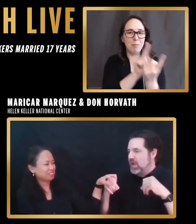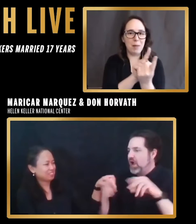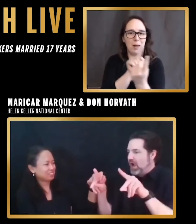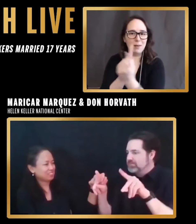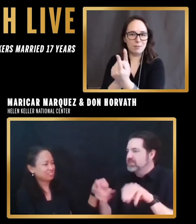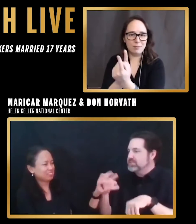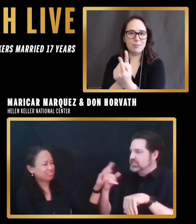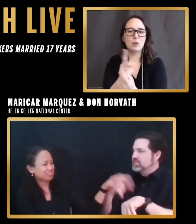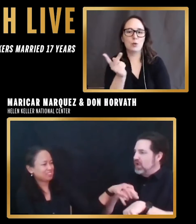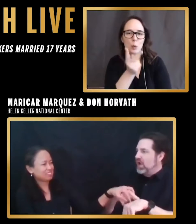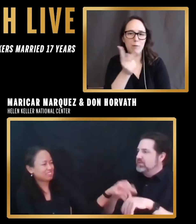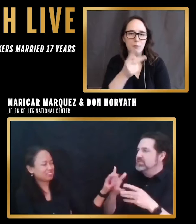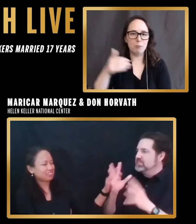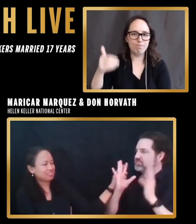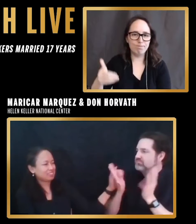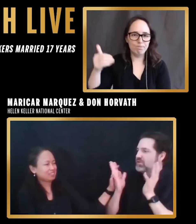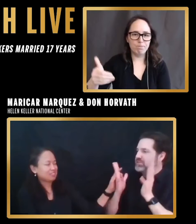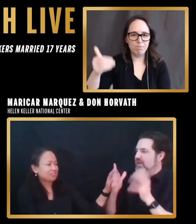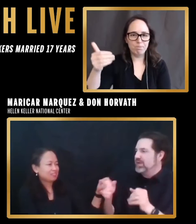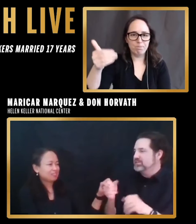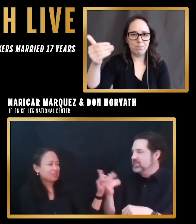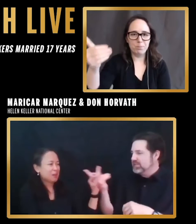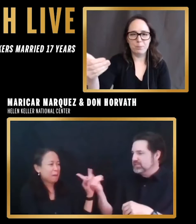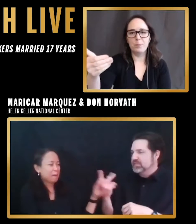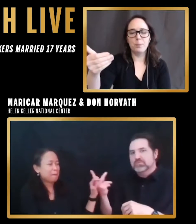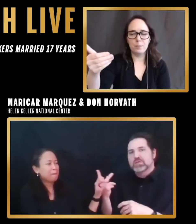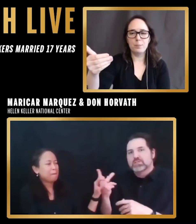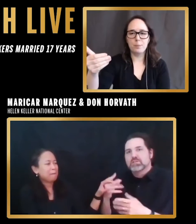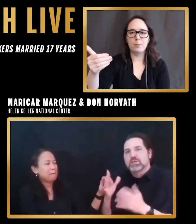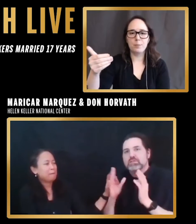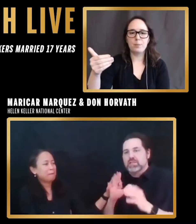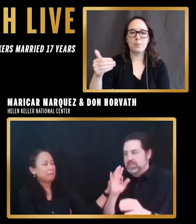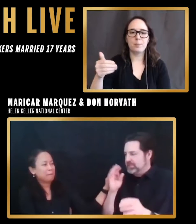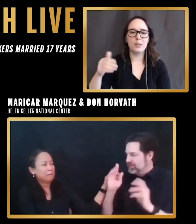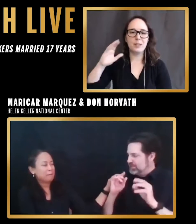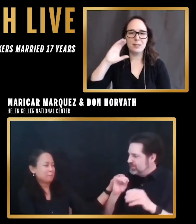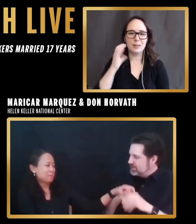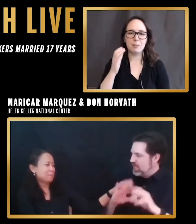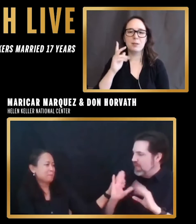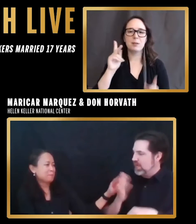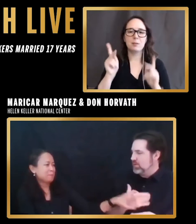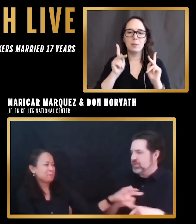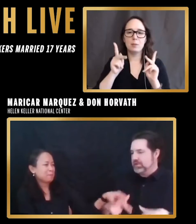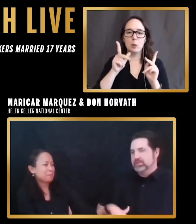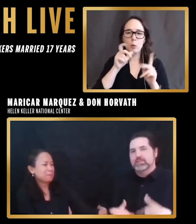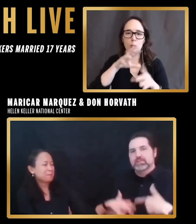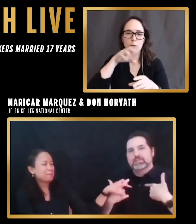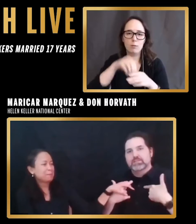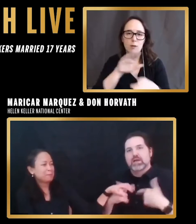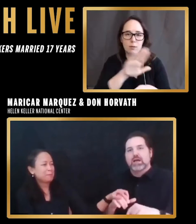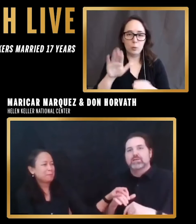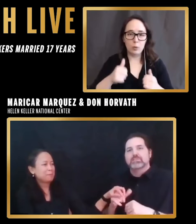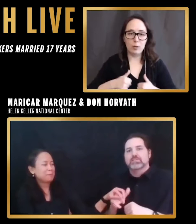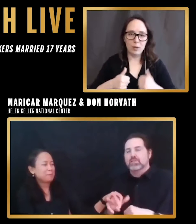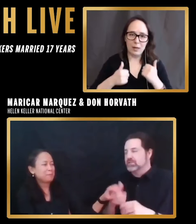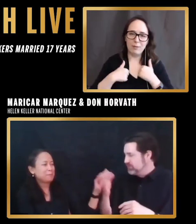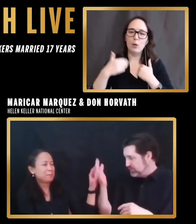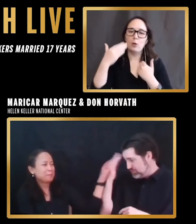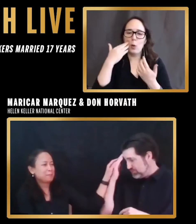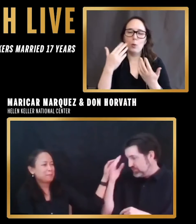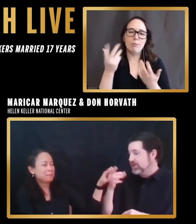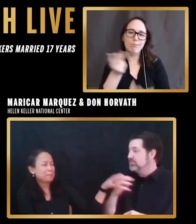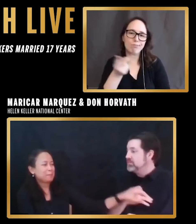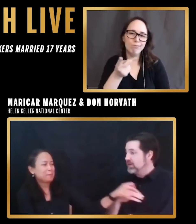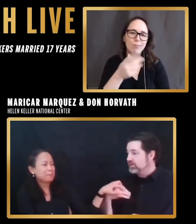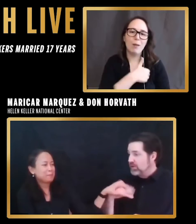time and get to know both of you, and everyone that's in your lives on a regular basis obviously just knows you as Maricar and Don